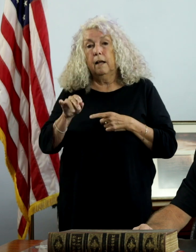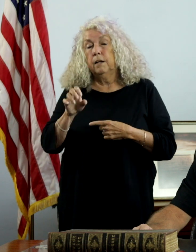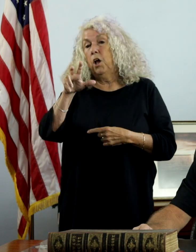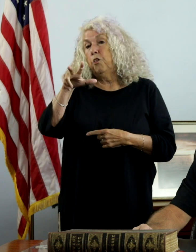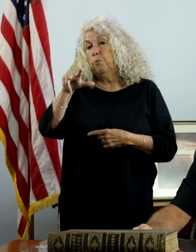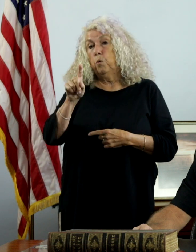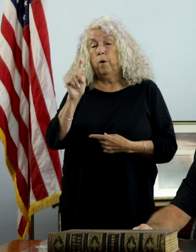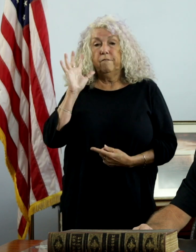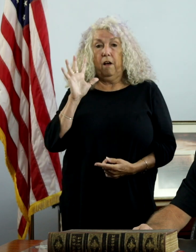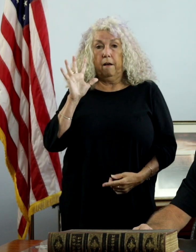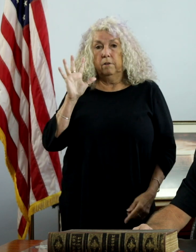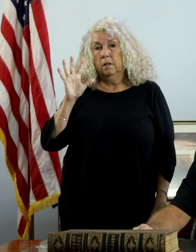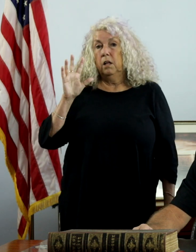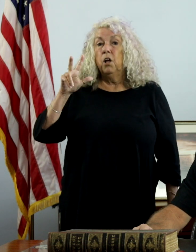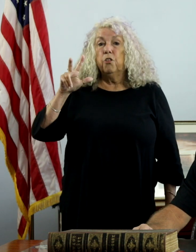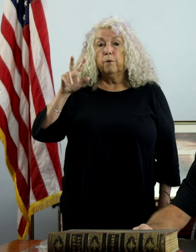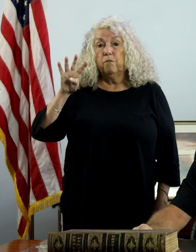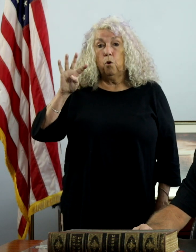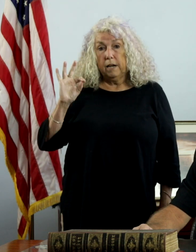at